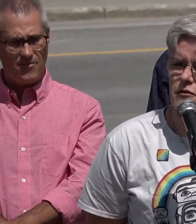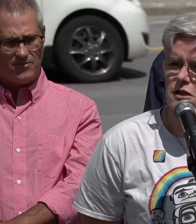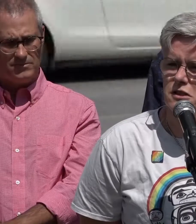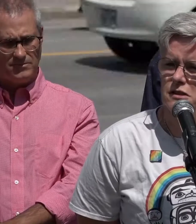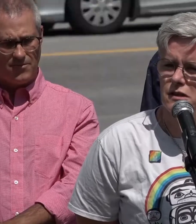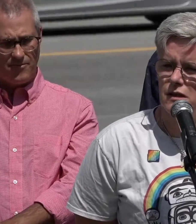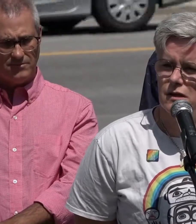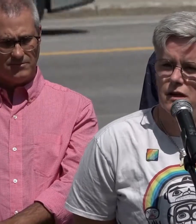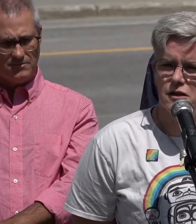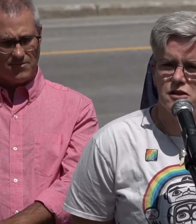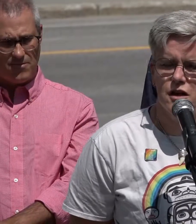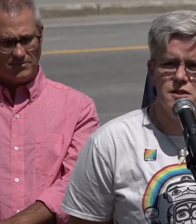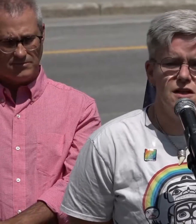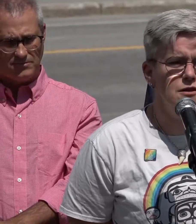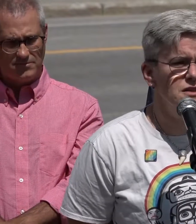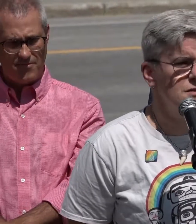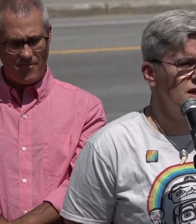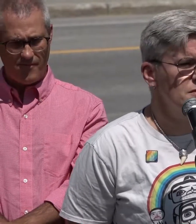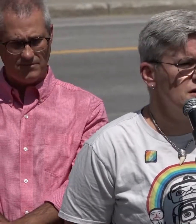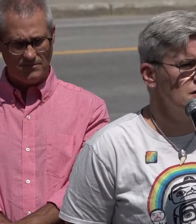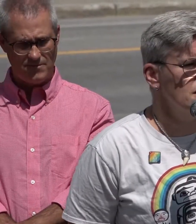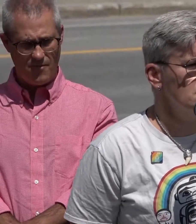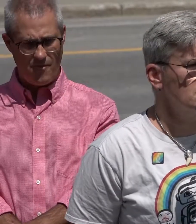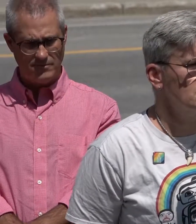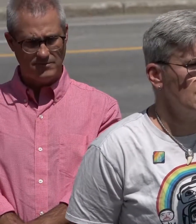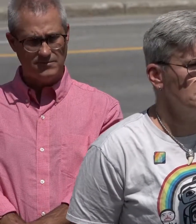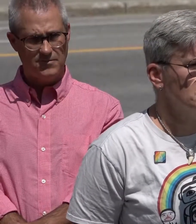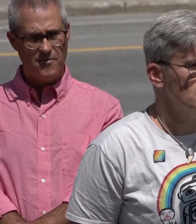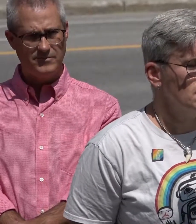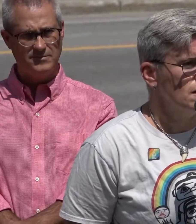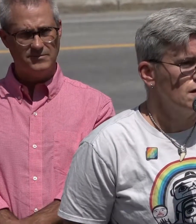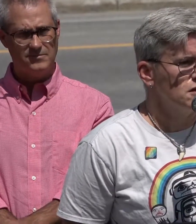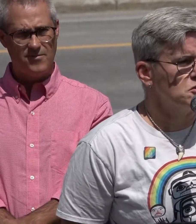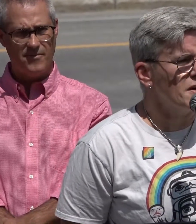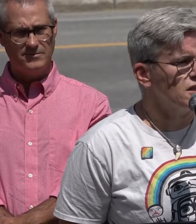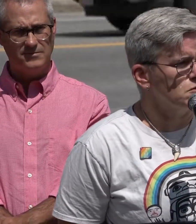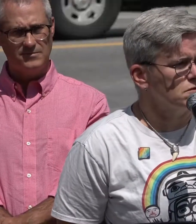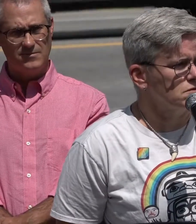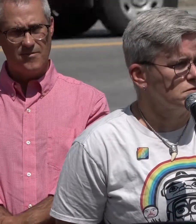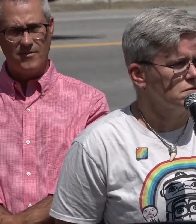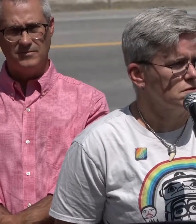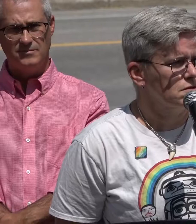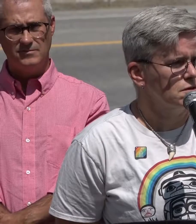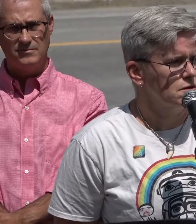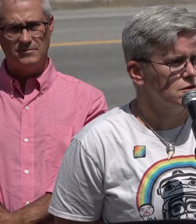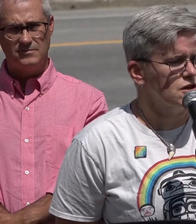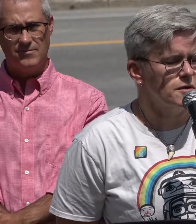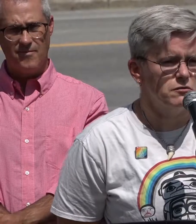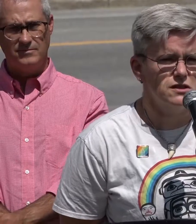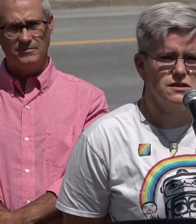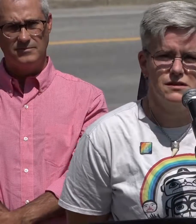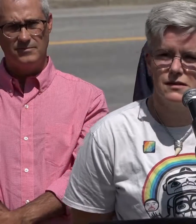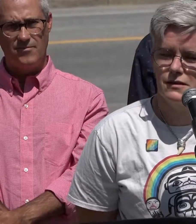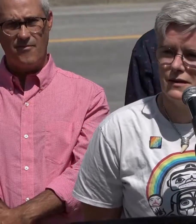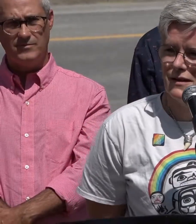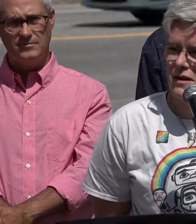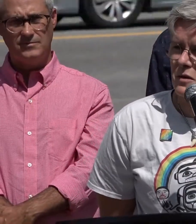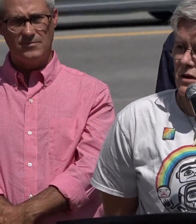Minwa Irish. Anishinaabe Jinkousin Nimikimakwa Makon Dodem. Nijomanato.